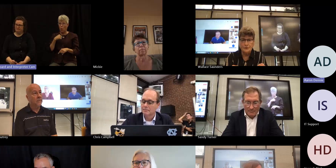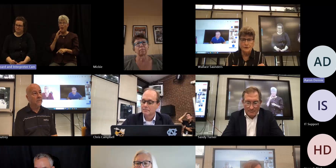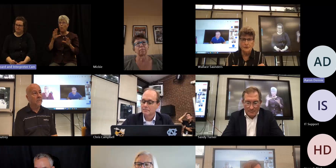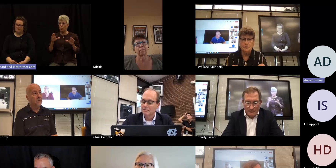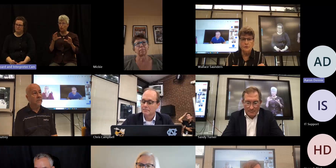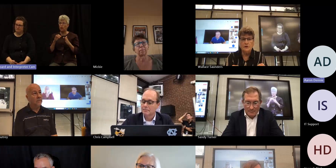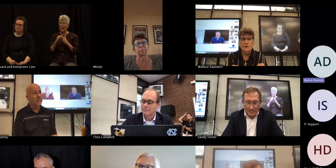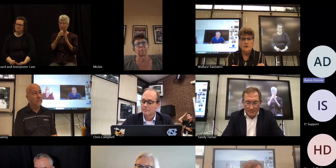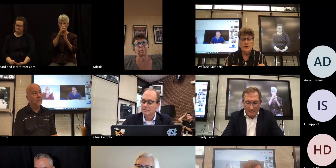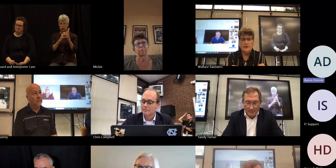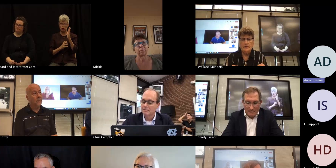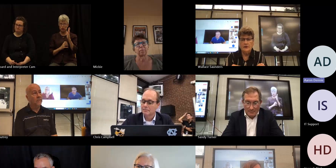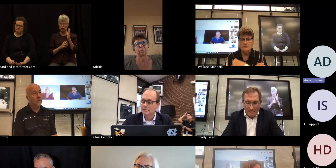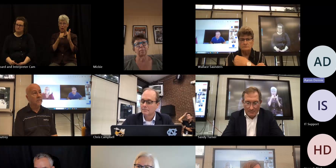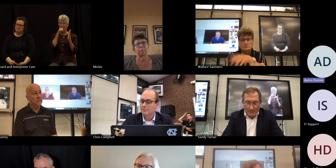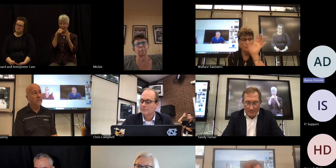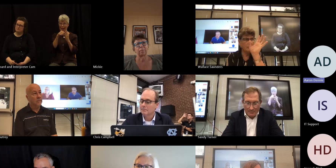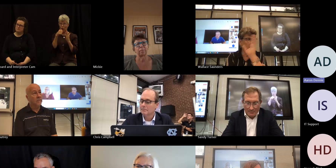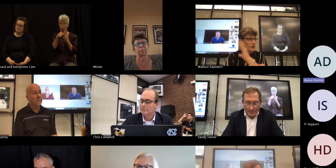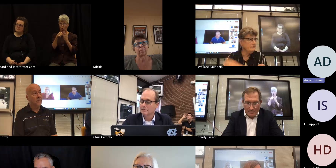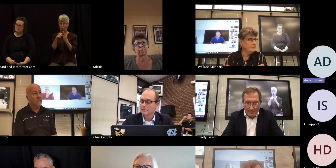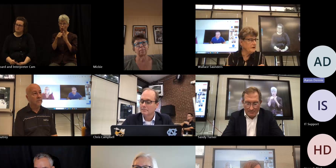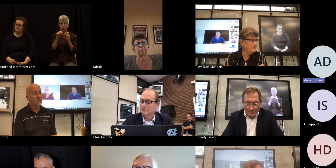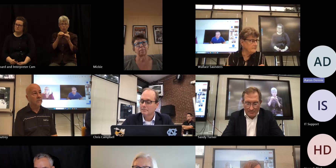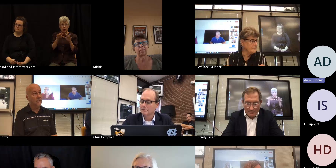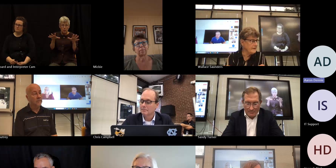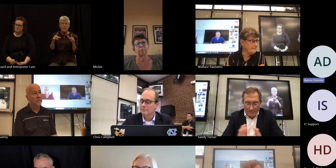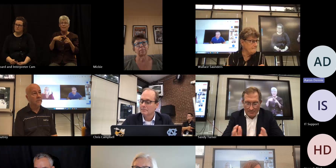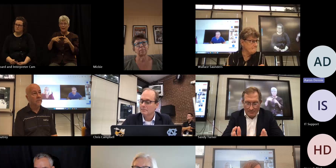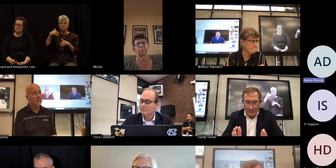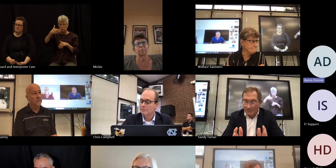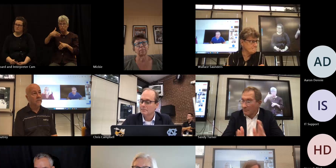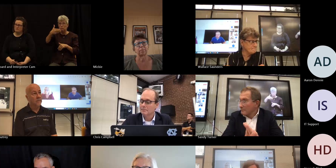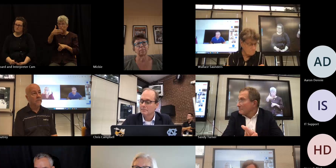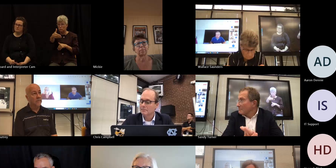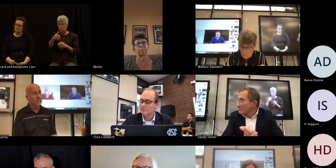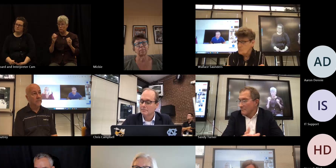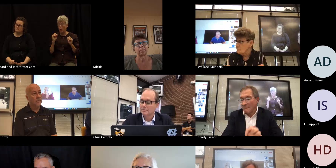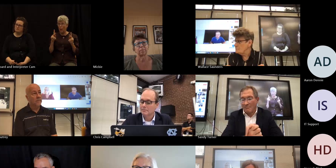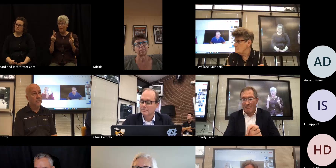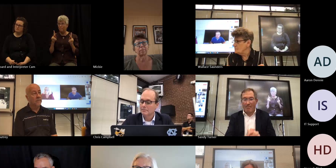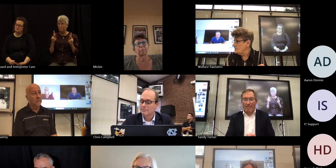letter to you and then we can go from there. Okay.